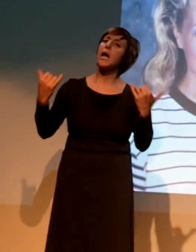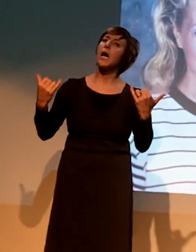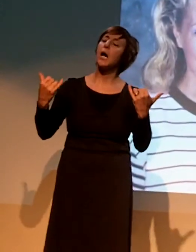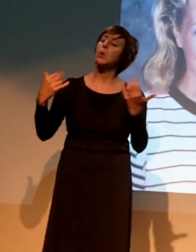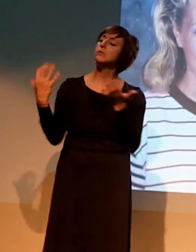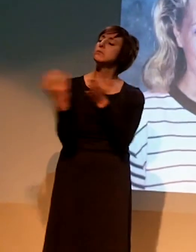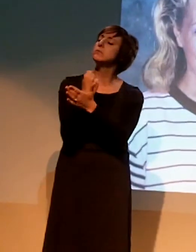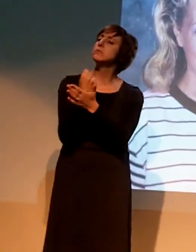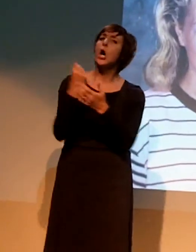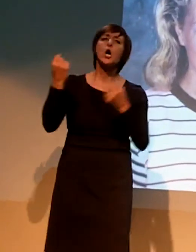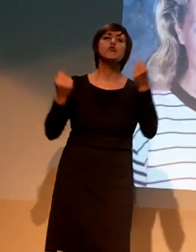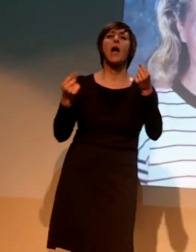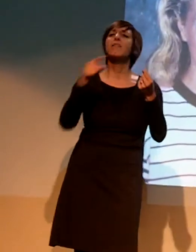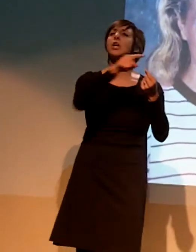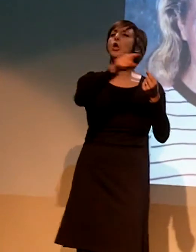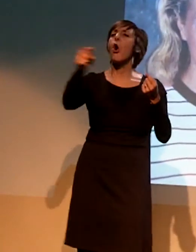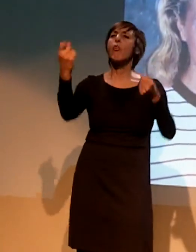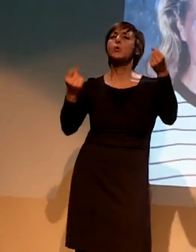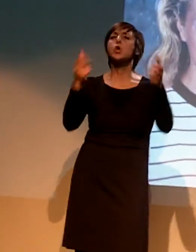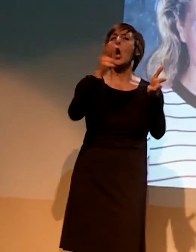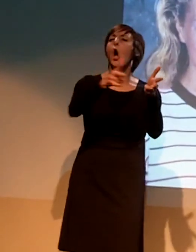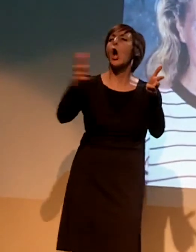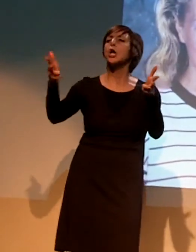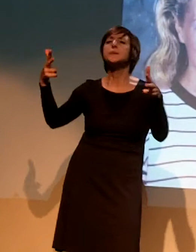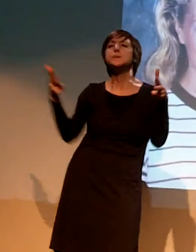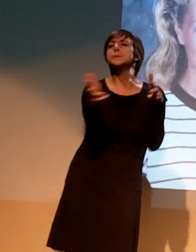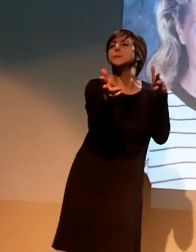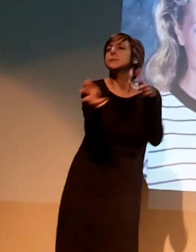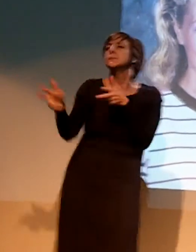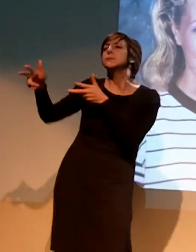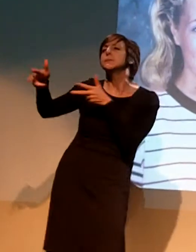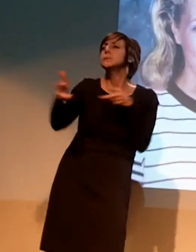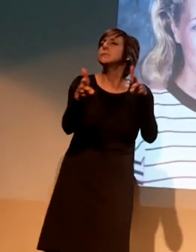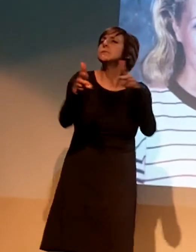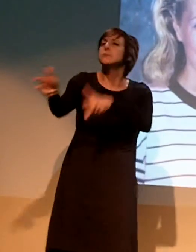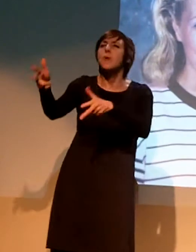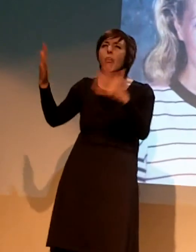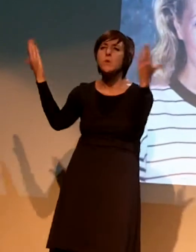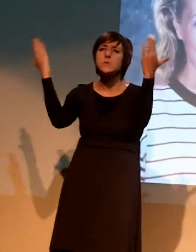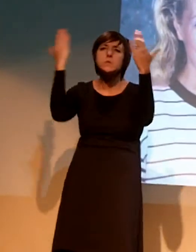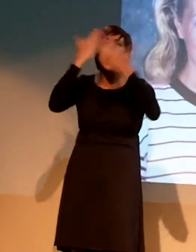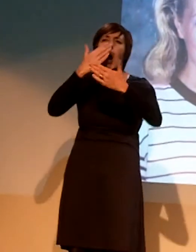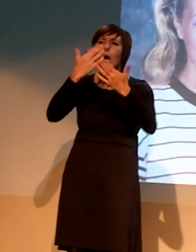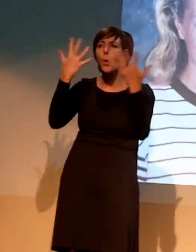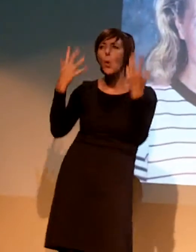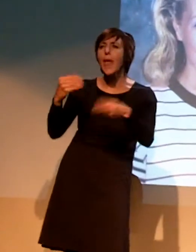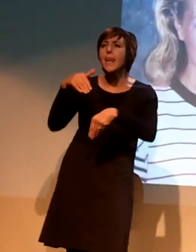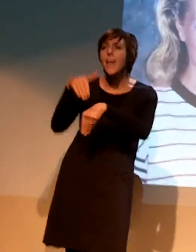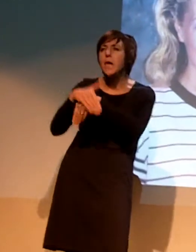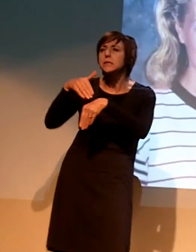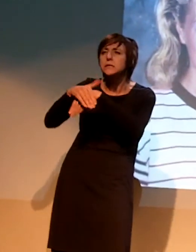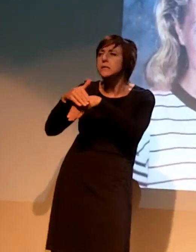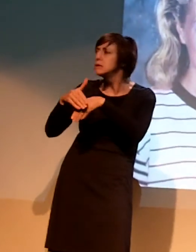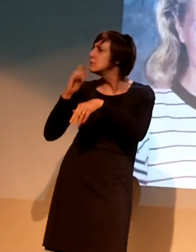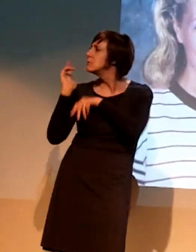Driving in all those cars down long slick roads. On all those dark, wet nights.